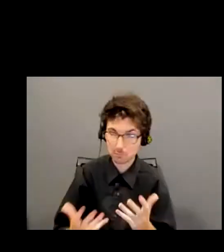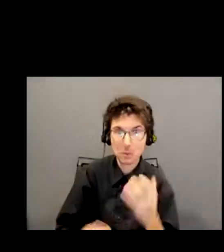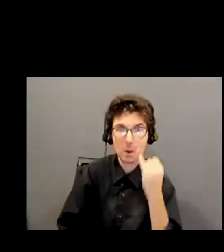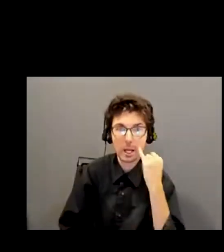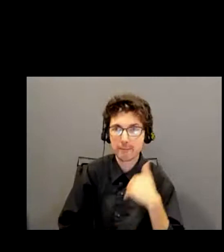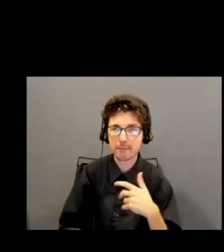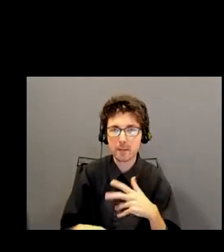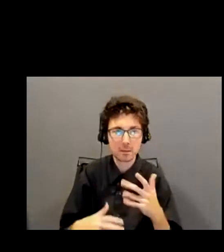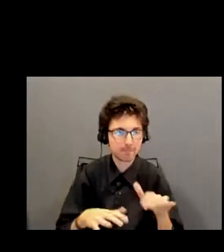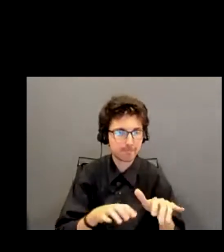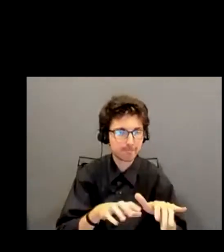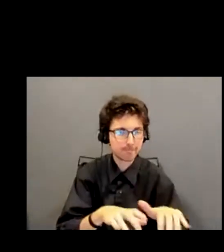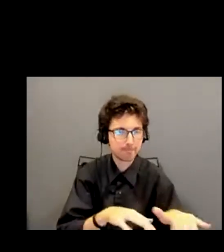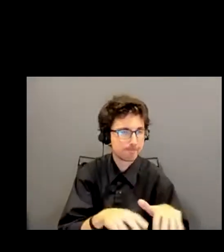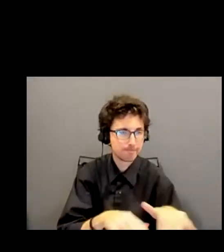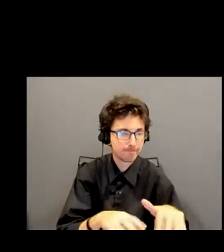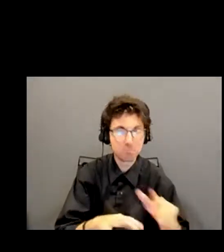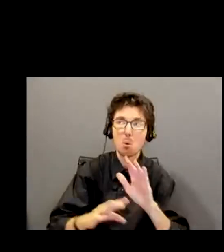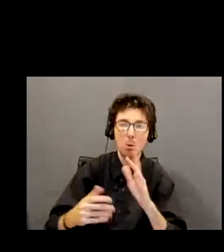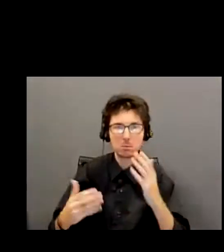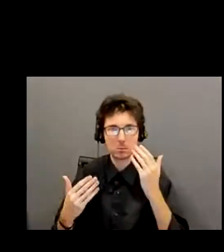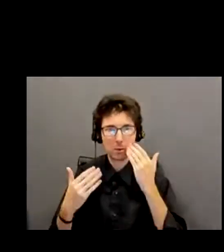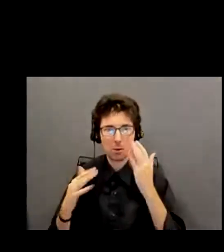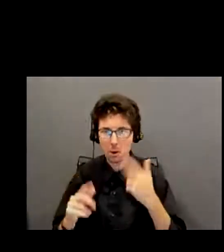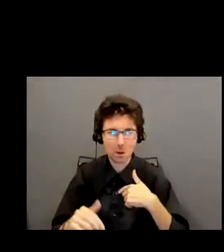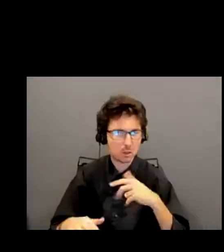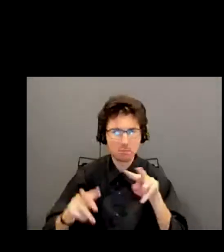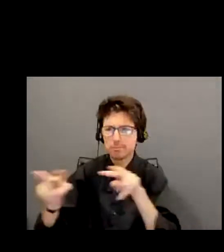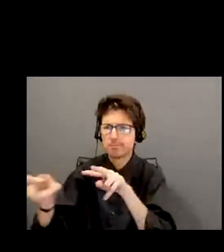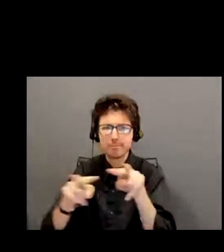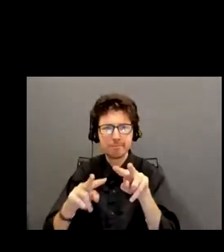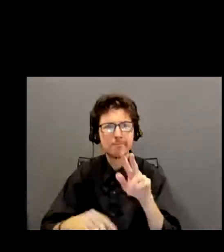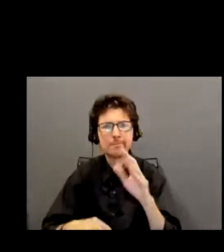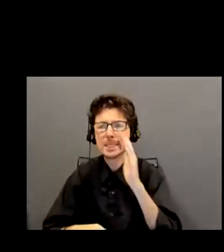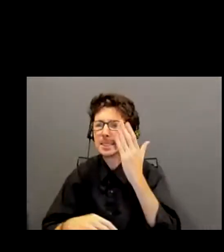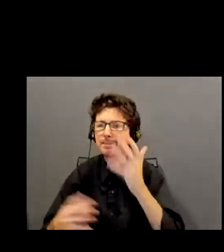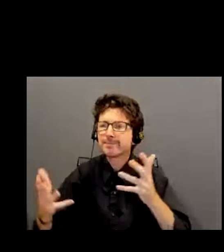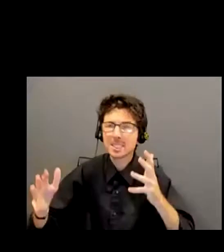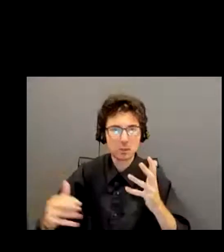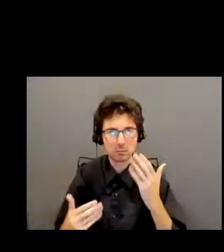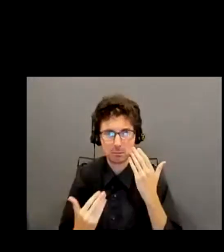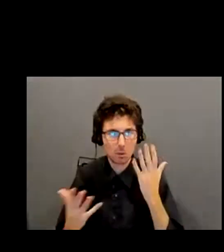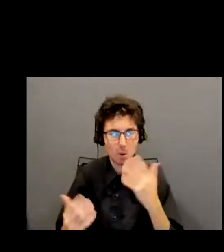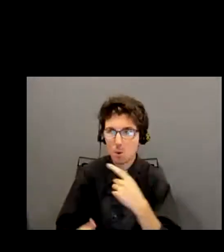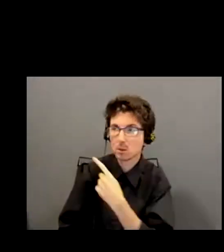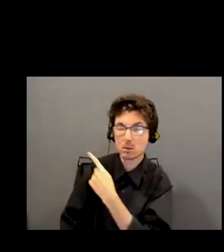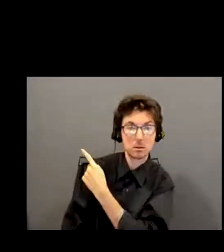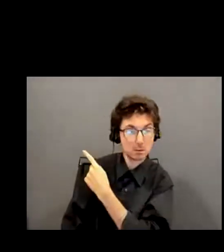be aware of otherwise because I can't look at them and I can't see them. So she helps me with